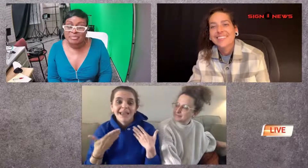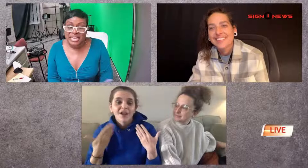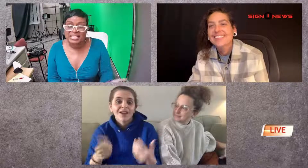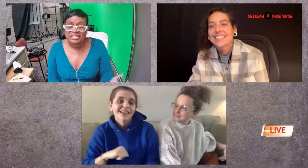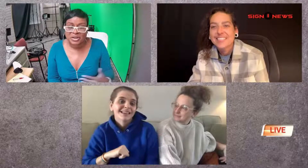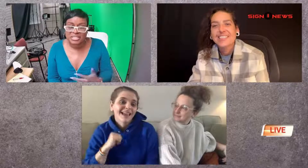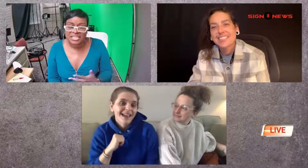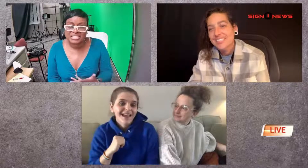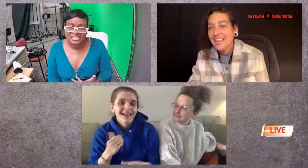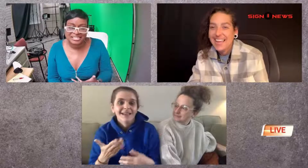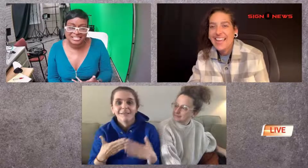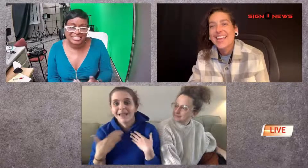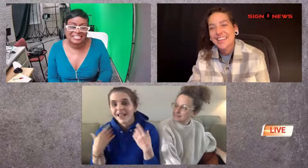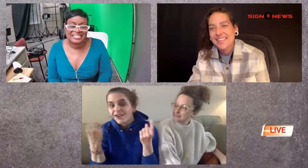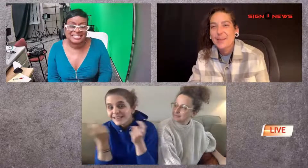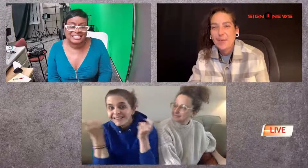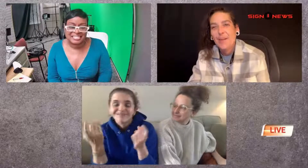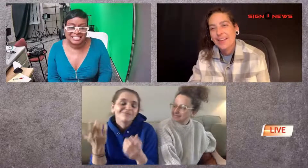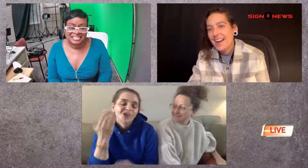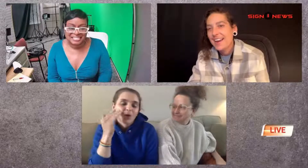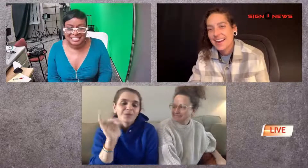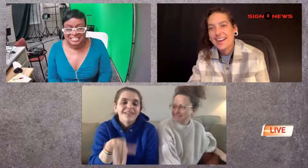And I'm signing the song that she sings.